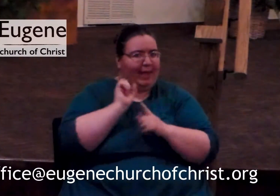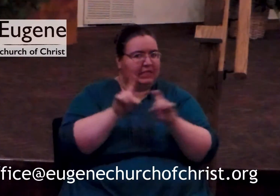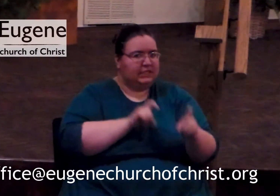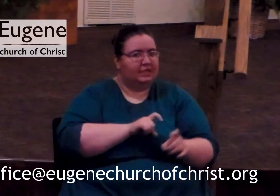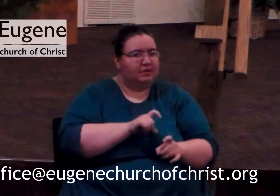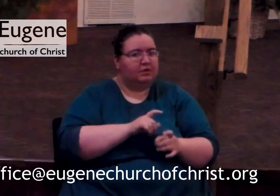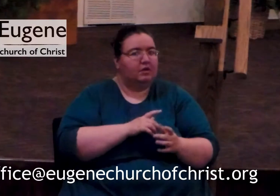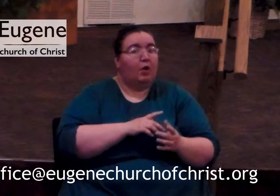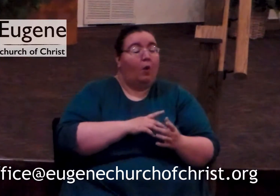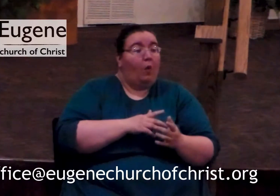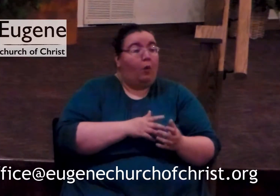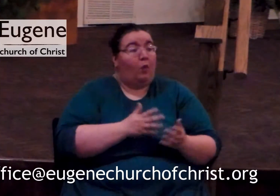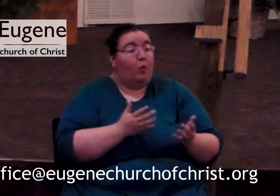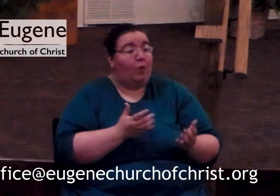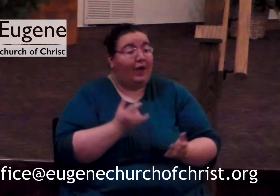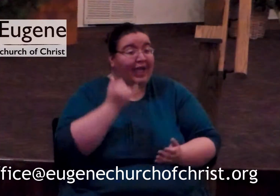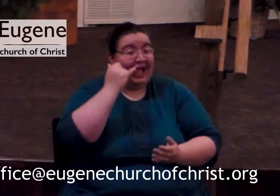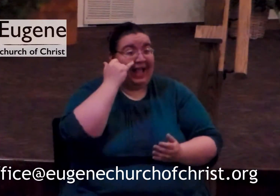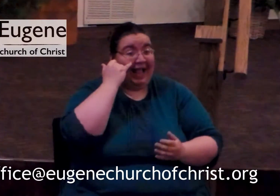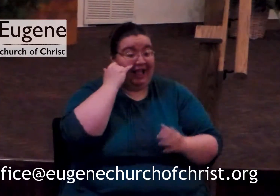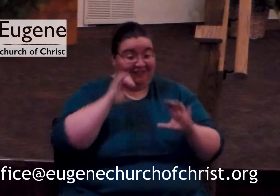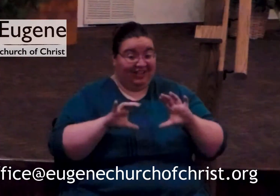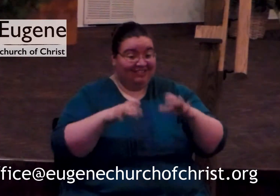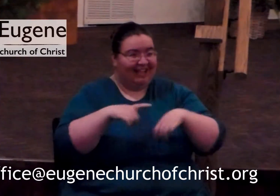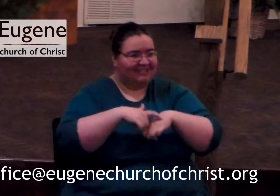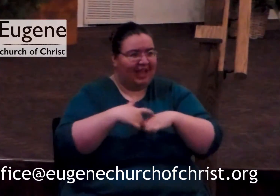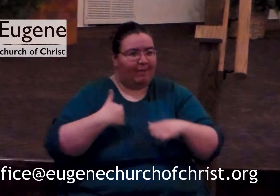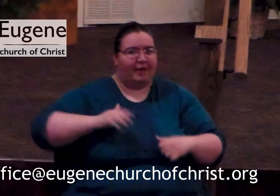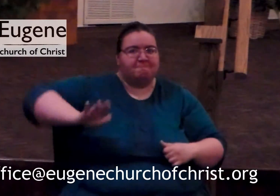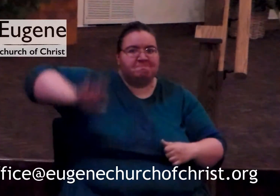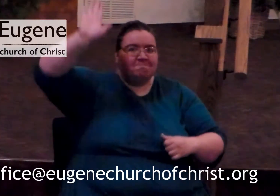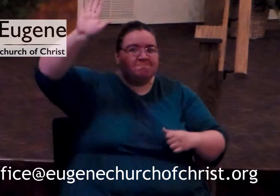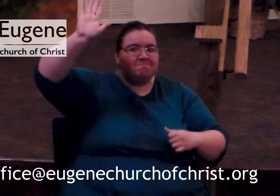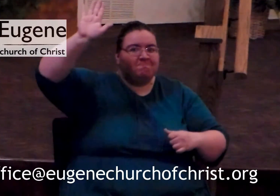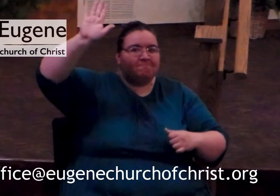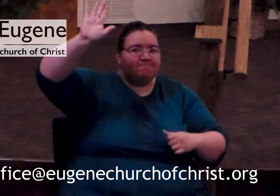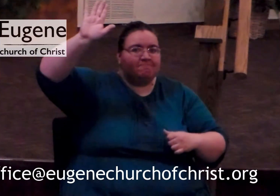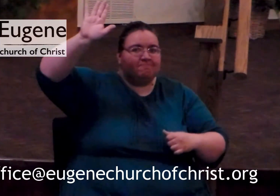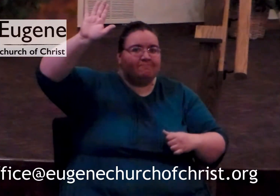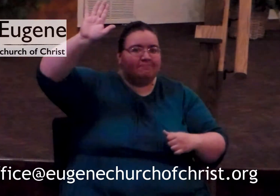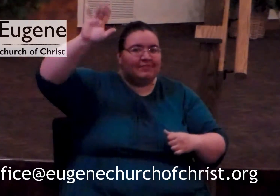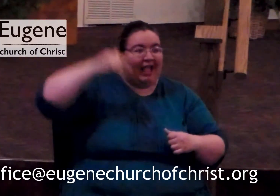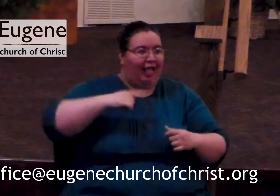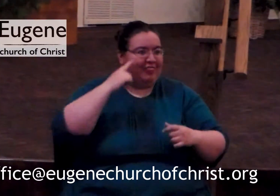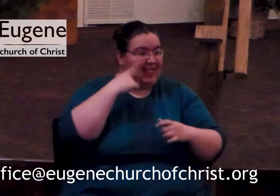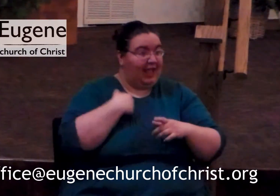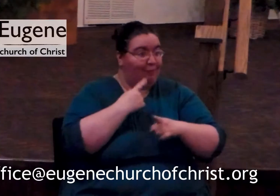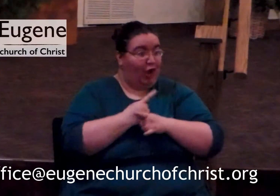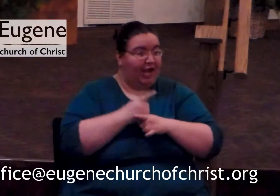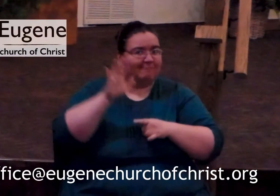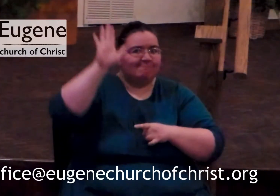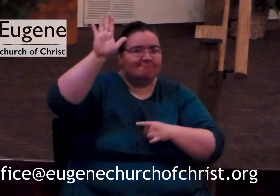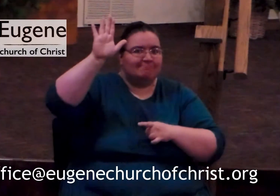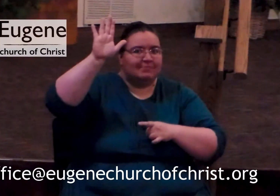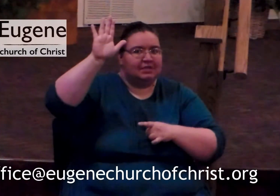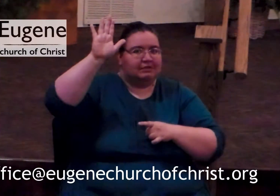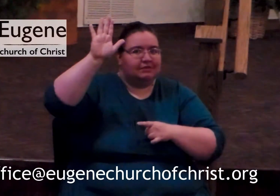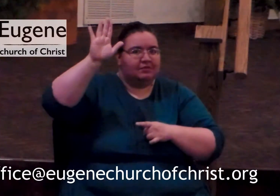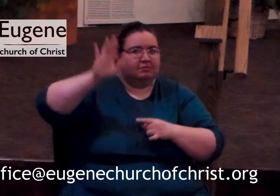answer, I think, to whatever it is the teacher's asking, and I'm wrong about it 75% of the time, I'm going to